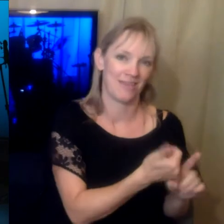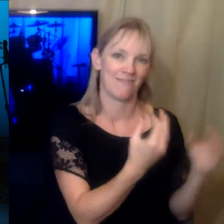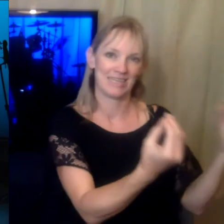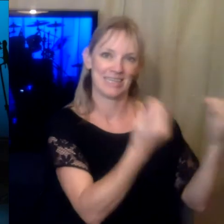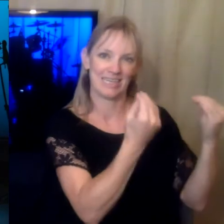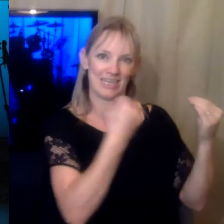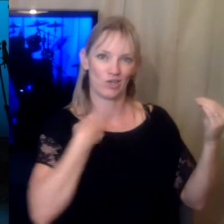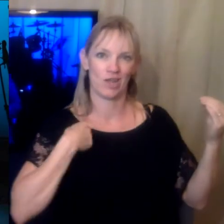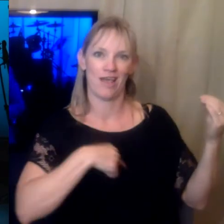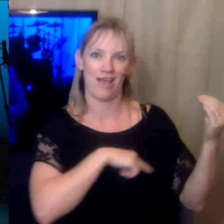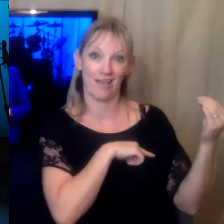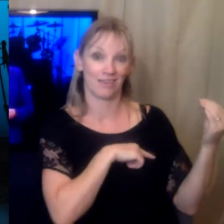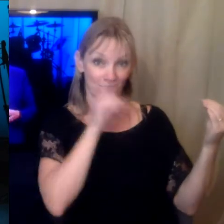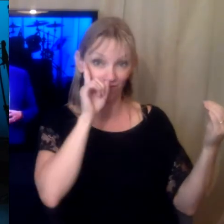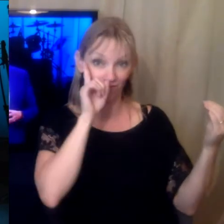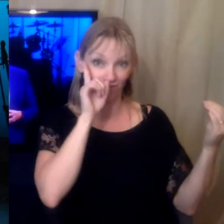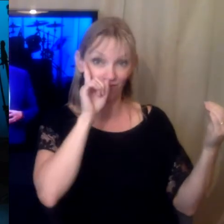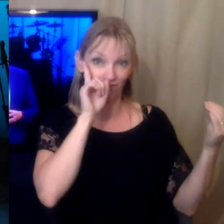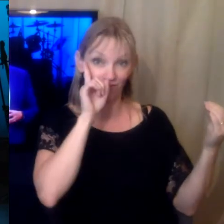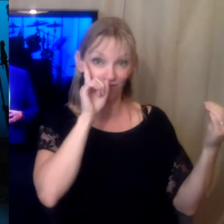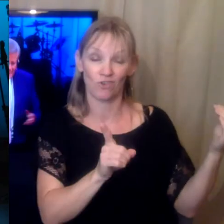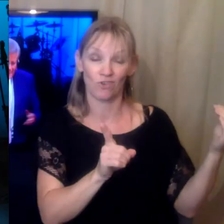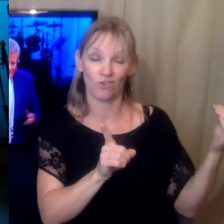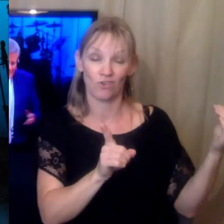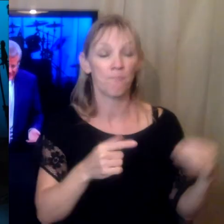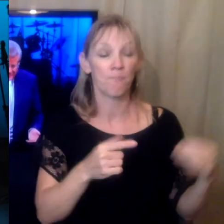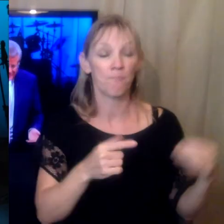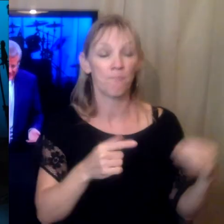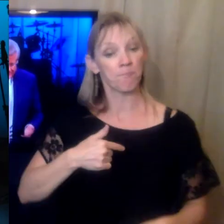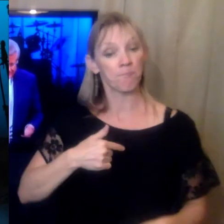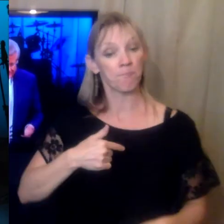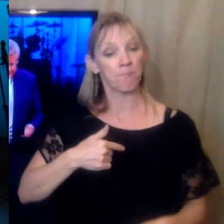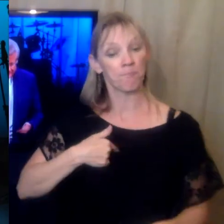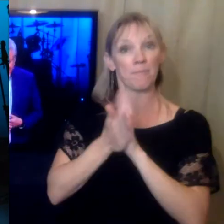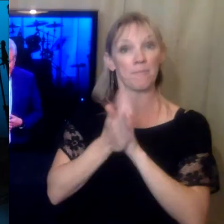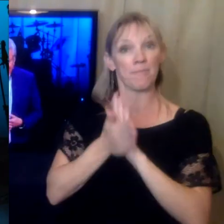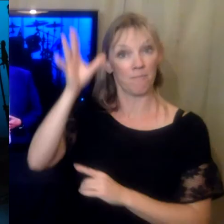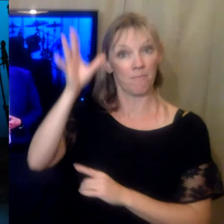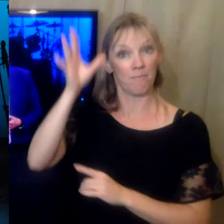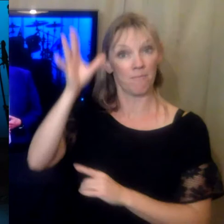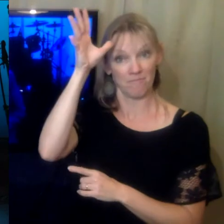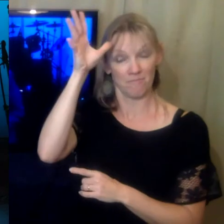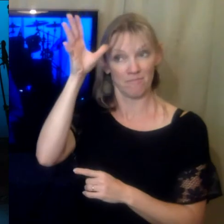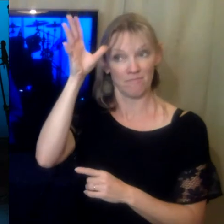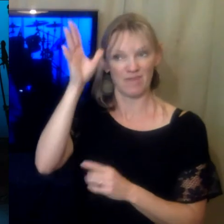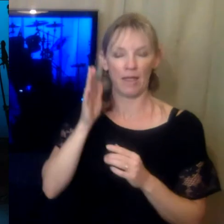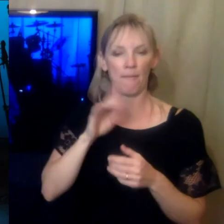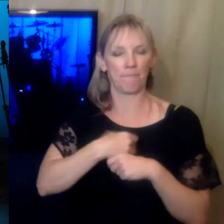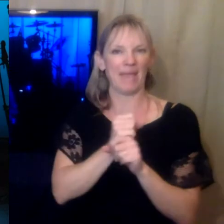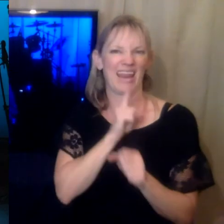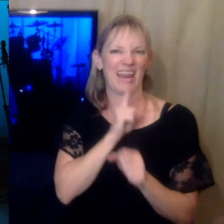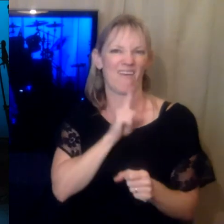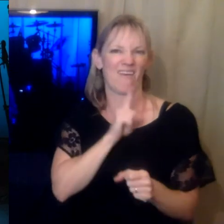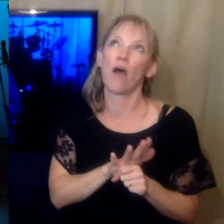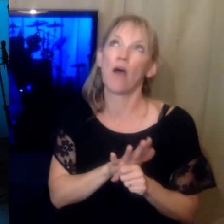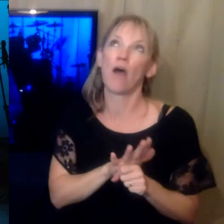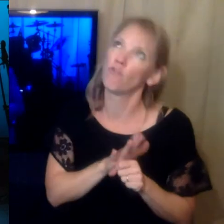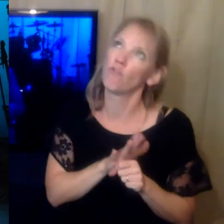are. I made a vow when I became a parent, and it was actually a prayer. My prayer was,